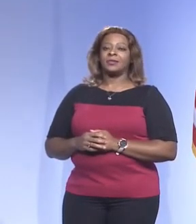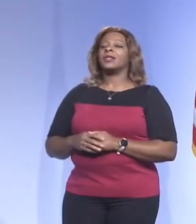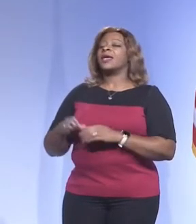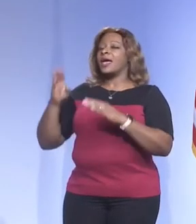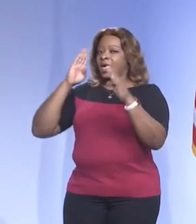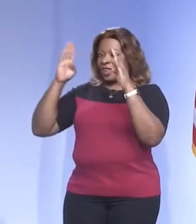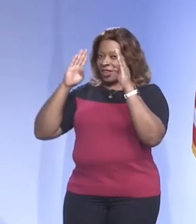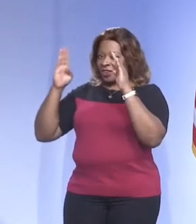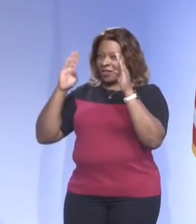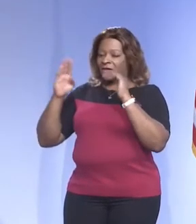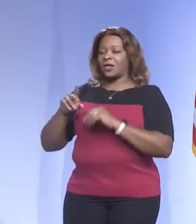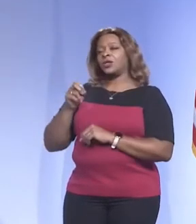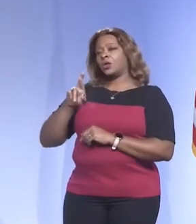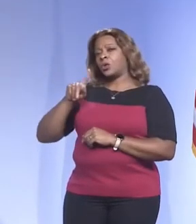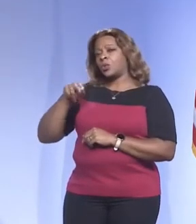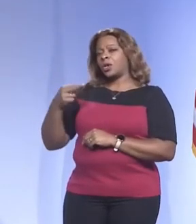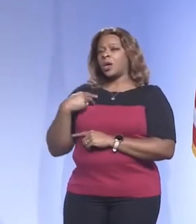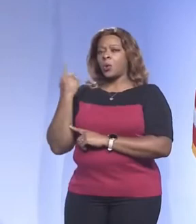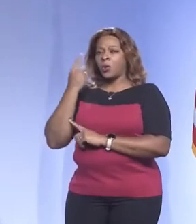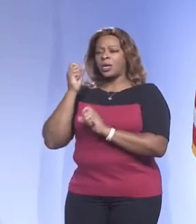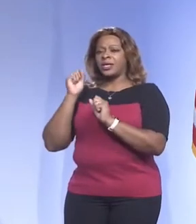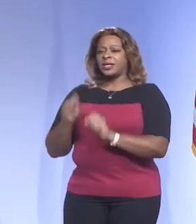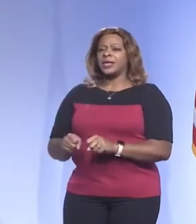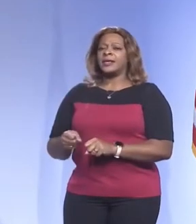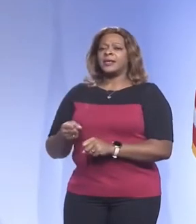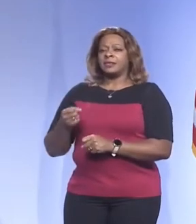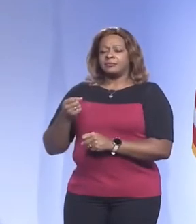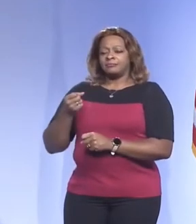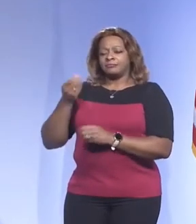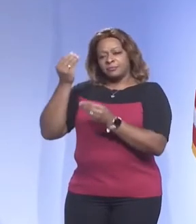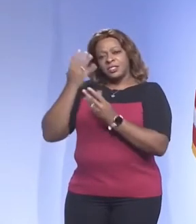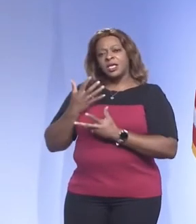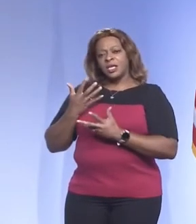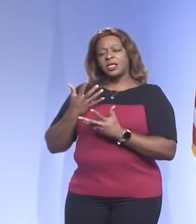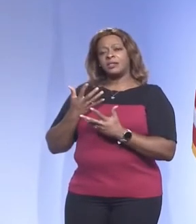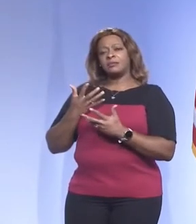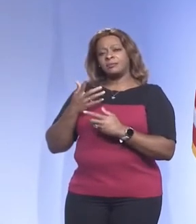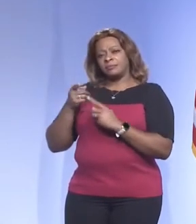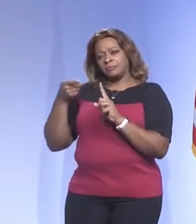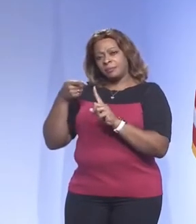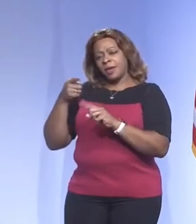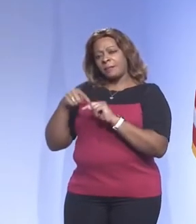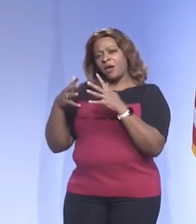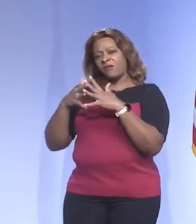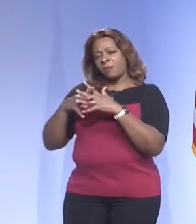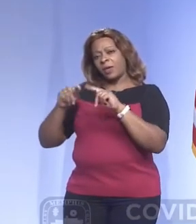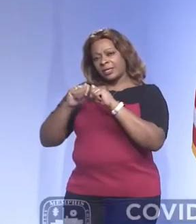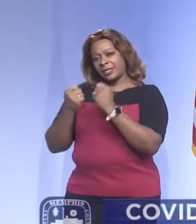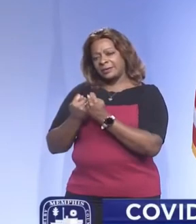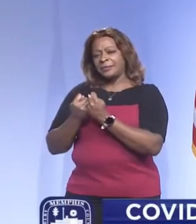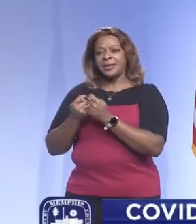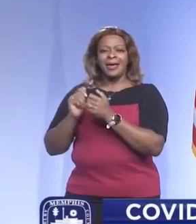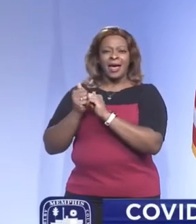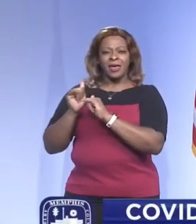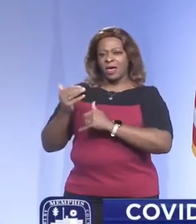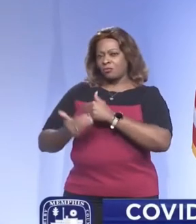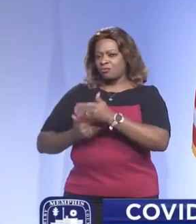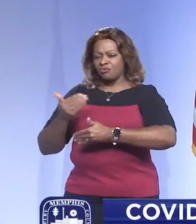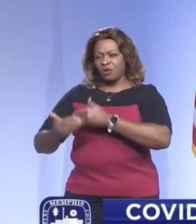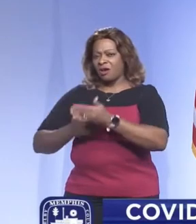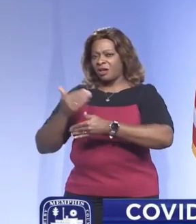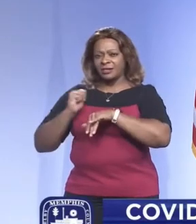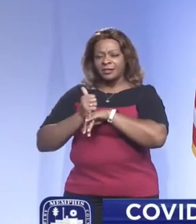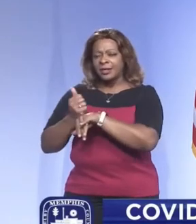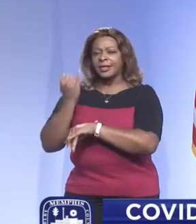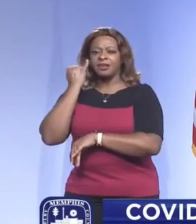Hello. So, Dr. Randolph, I was wondering if you could tell us, with respect to the football teams, kind of the process that goes in place